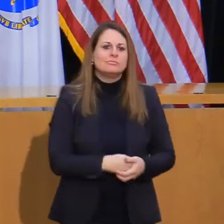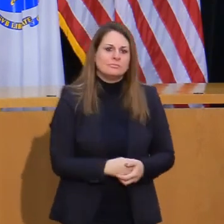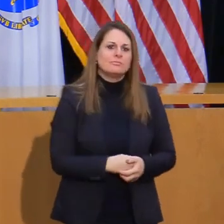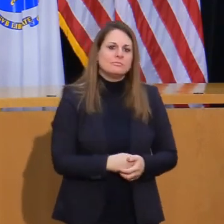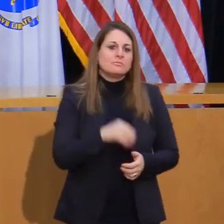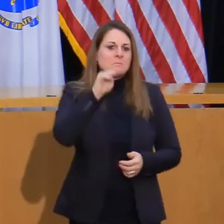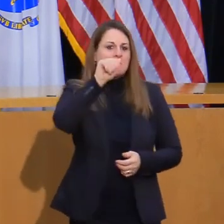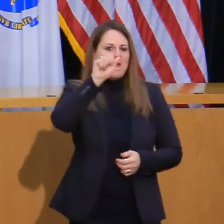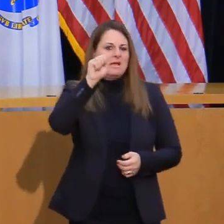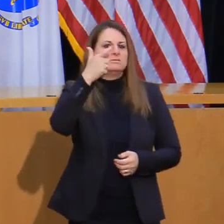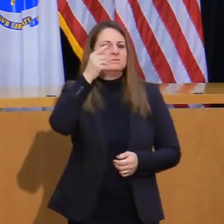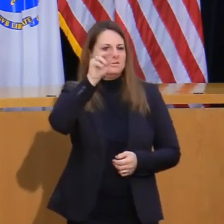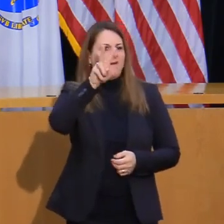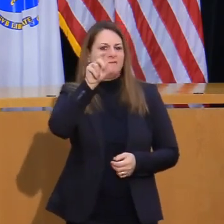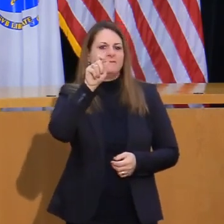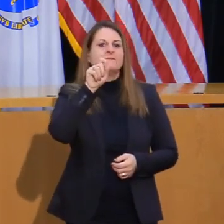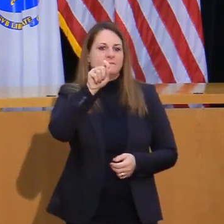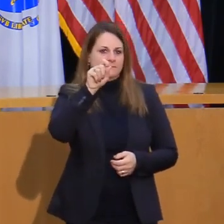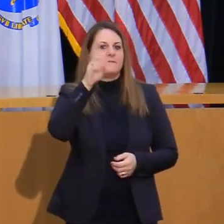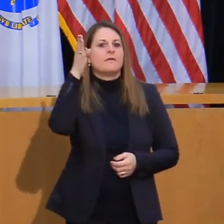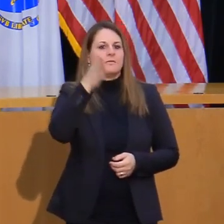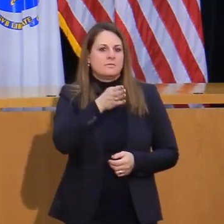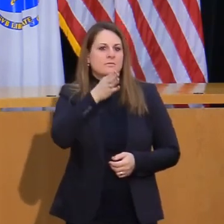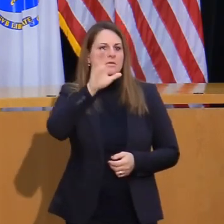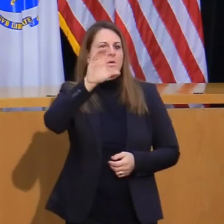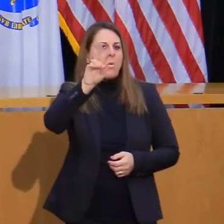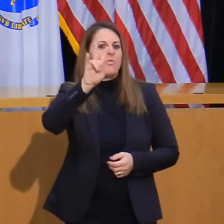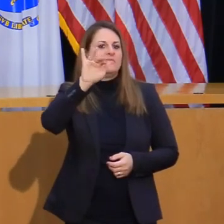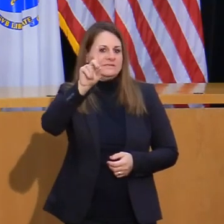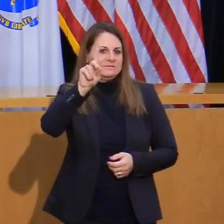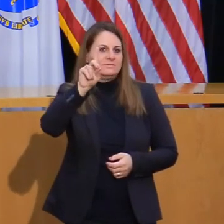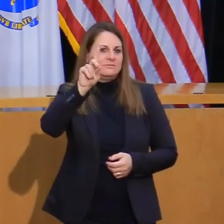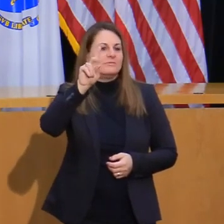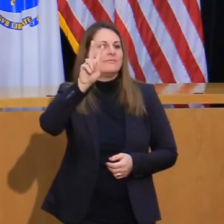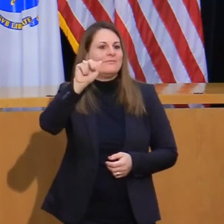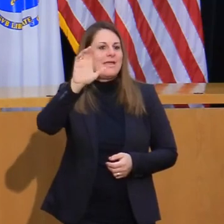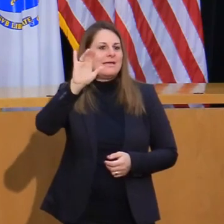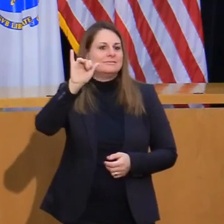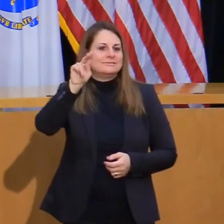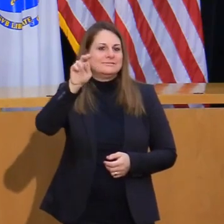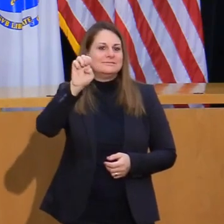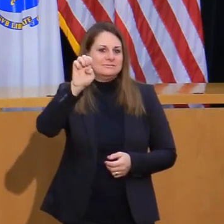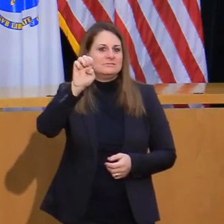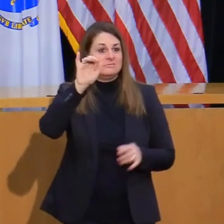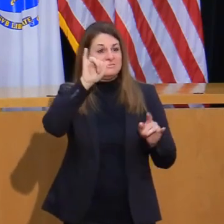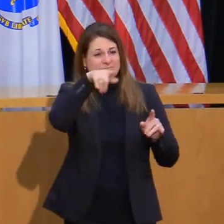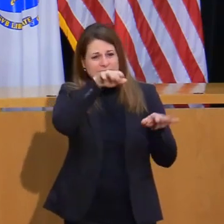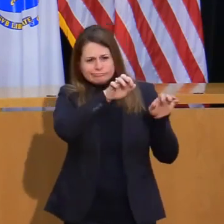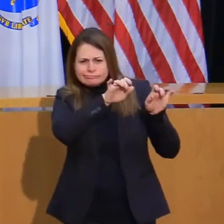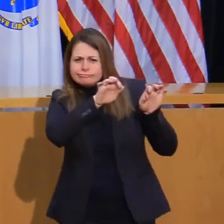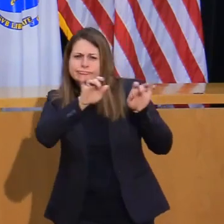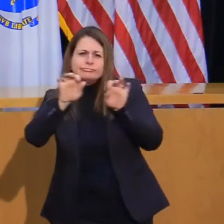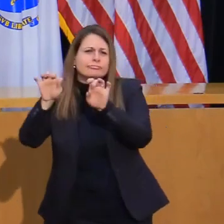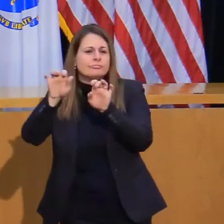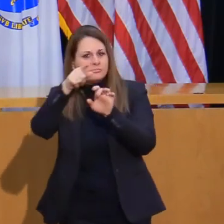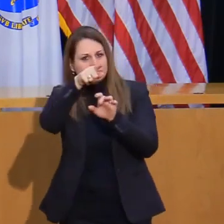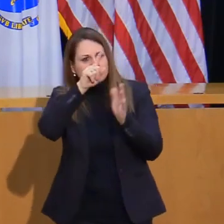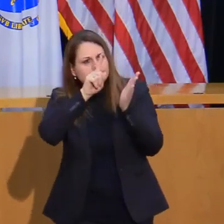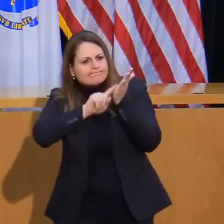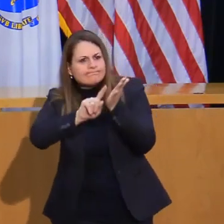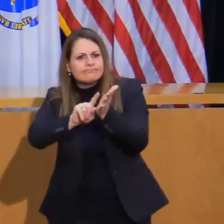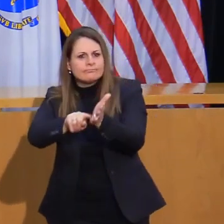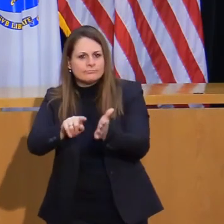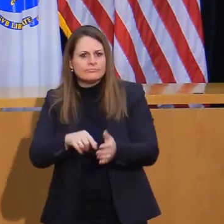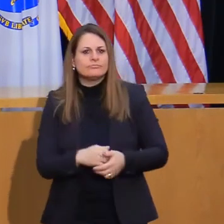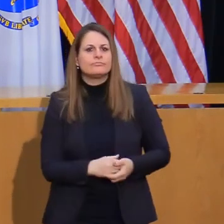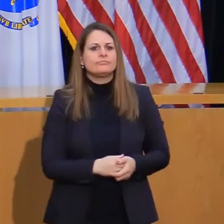retail pharmacies, regional collaboratives, or the many provider organizations that are vaccinating both their patient panels and,